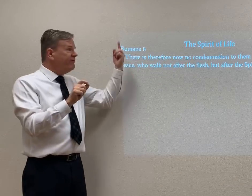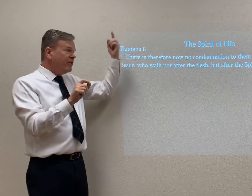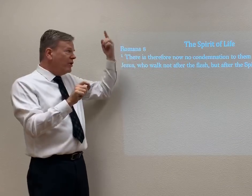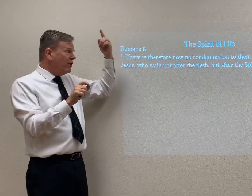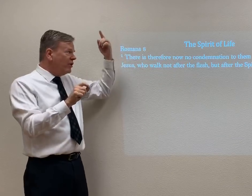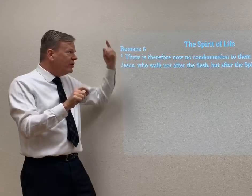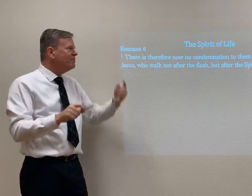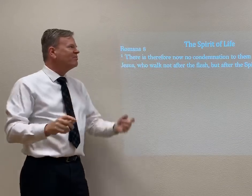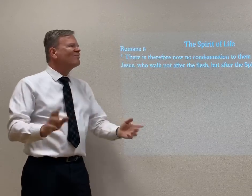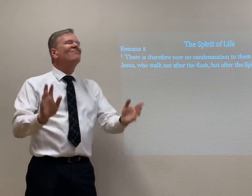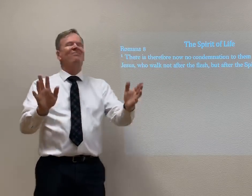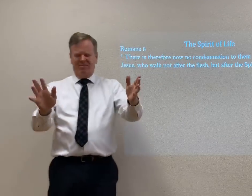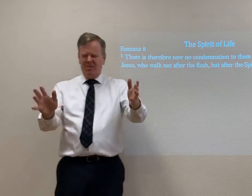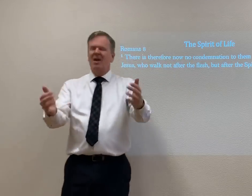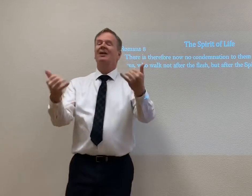Again, there is therefore now